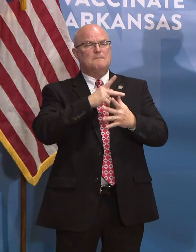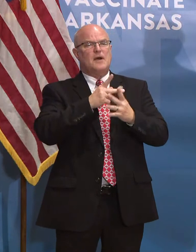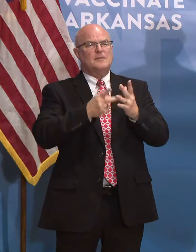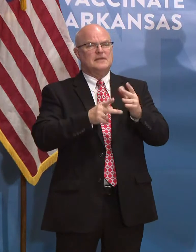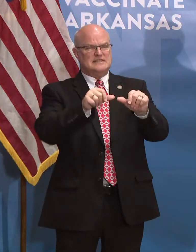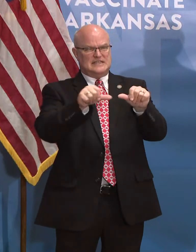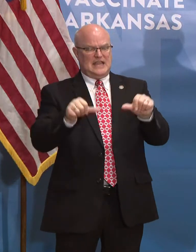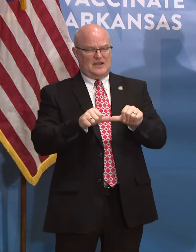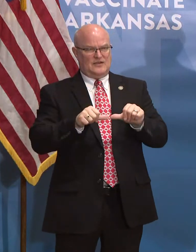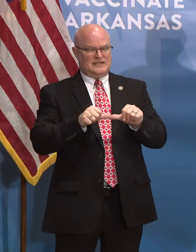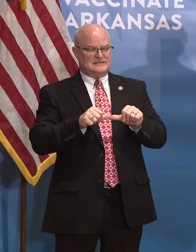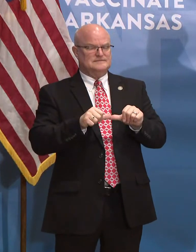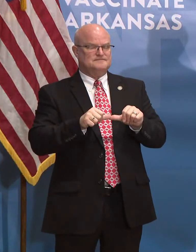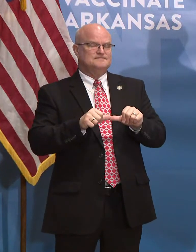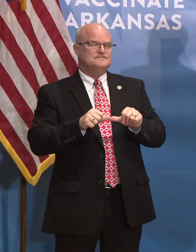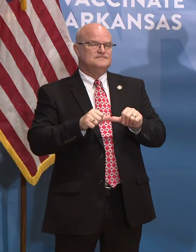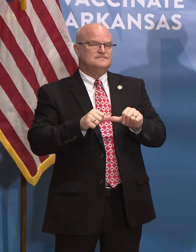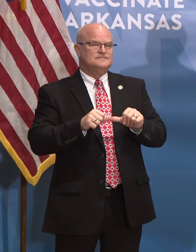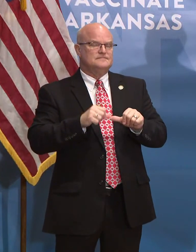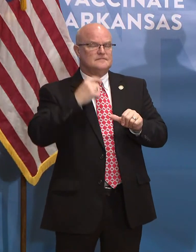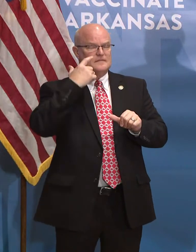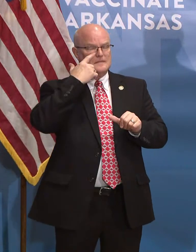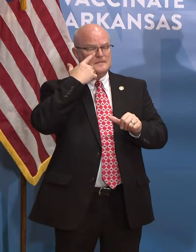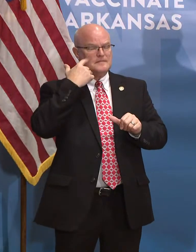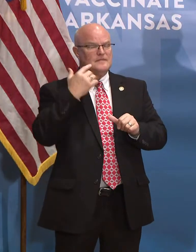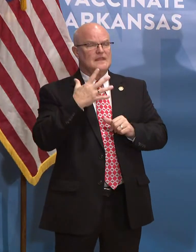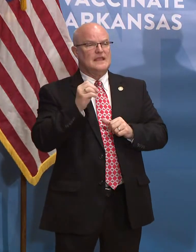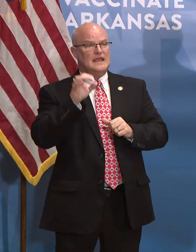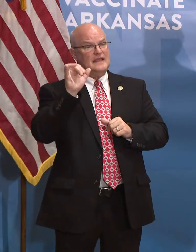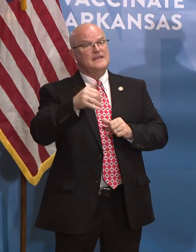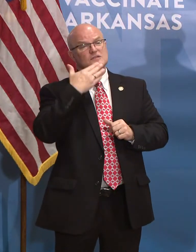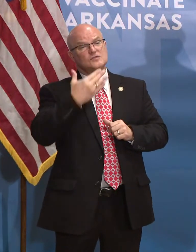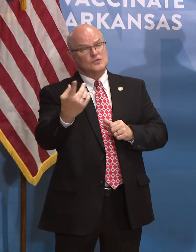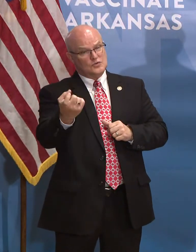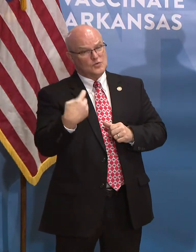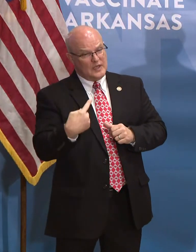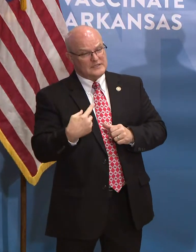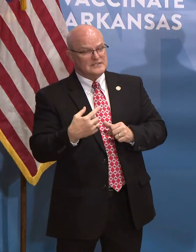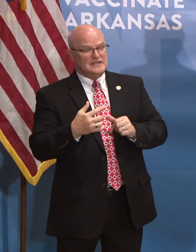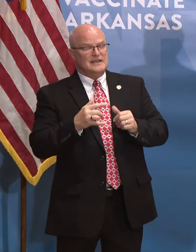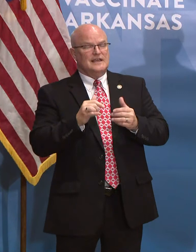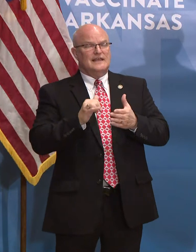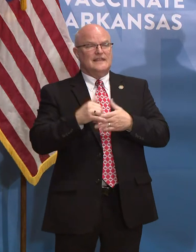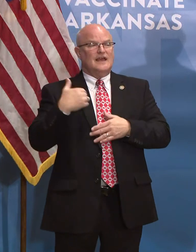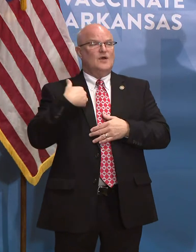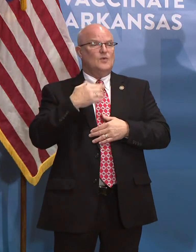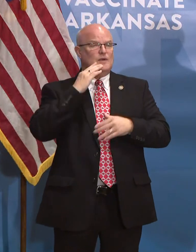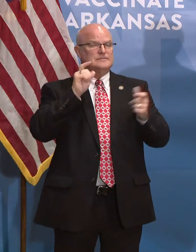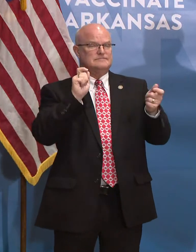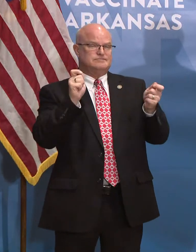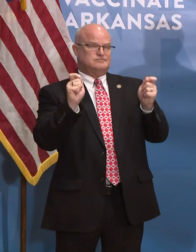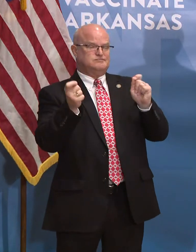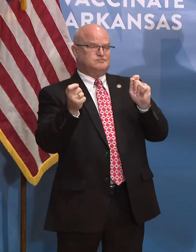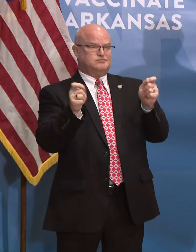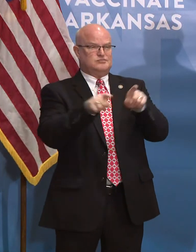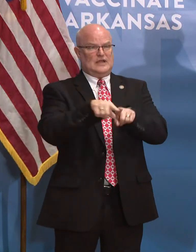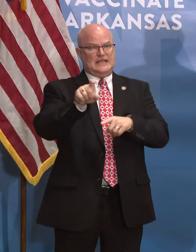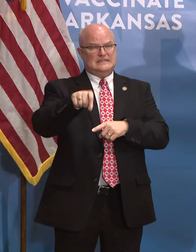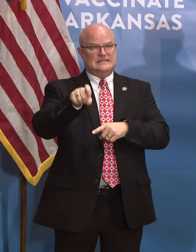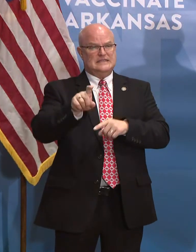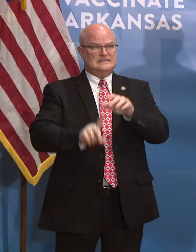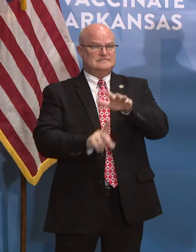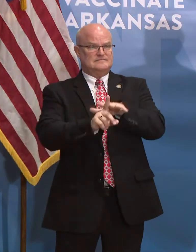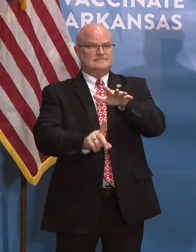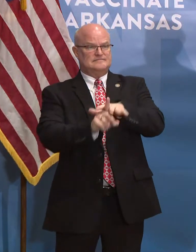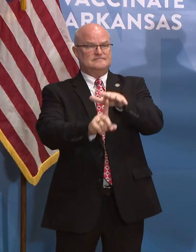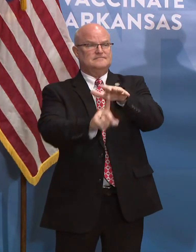population per capita, and that's a good question that we'll adjust as needs